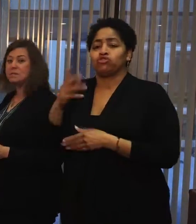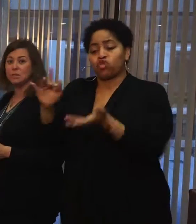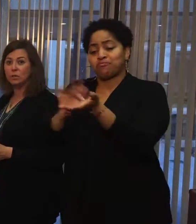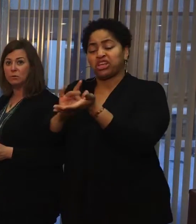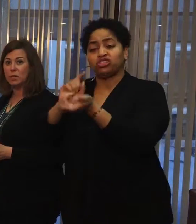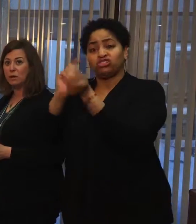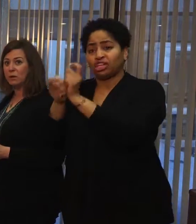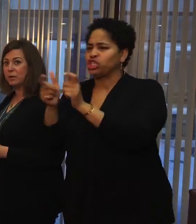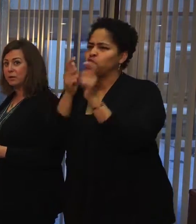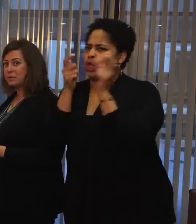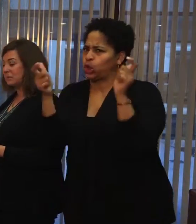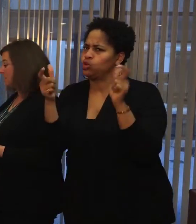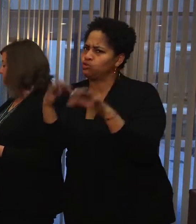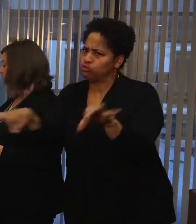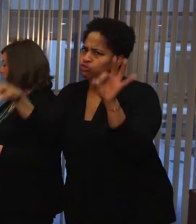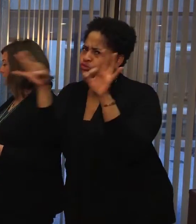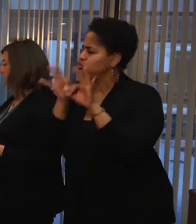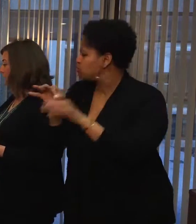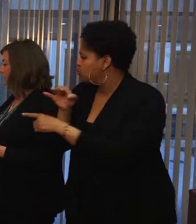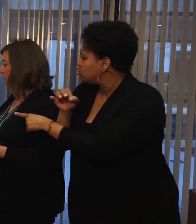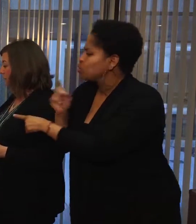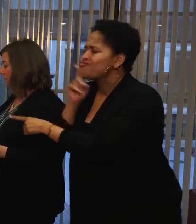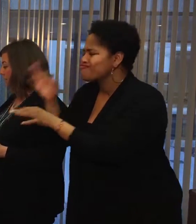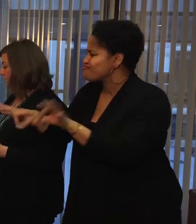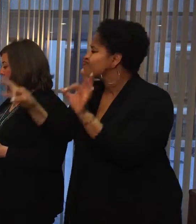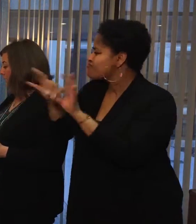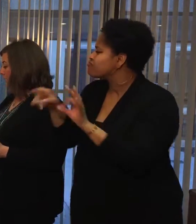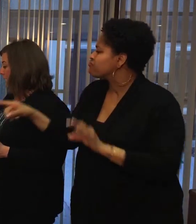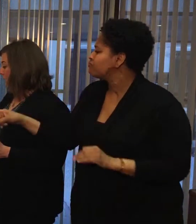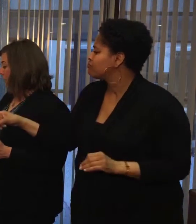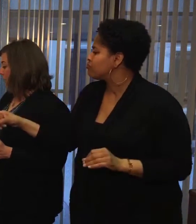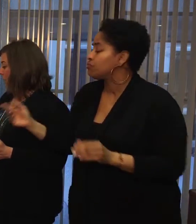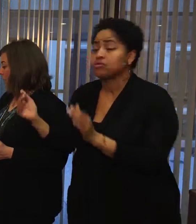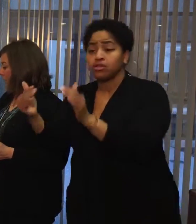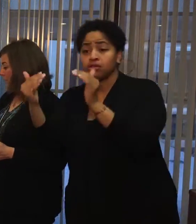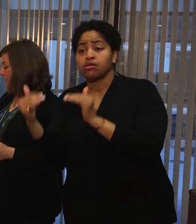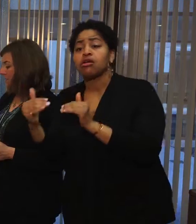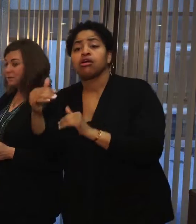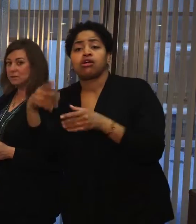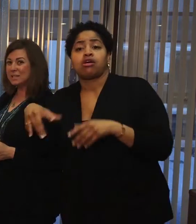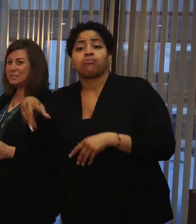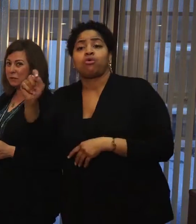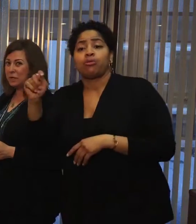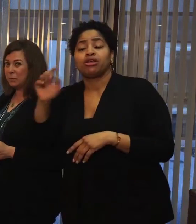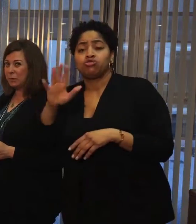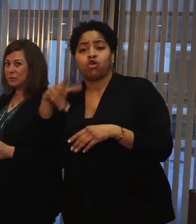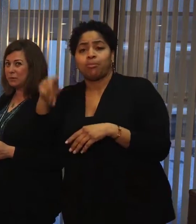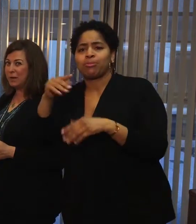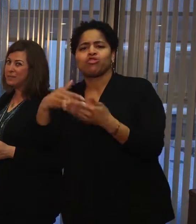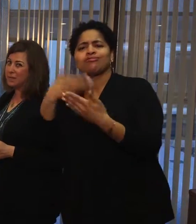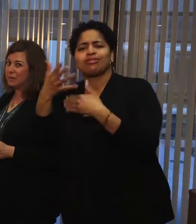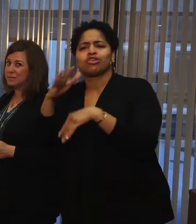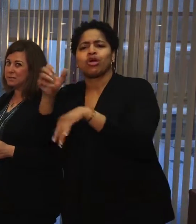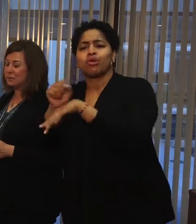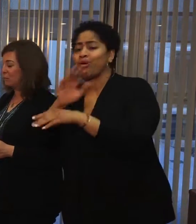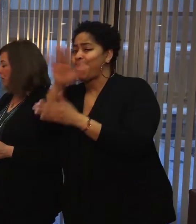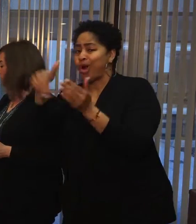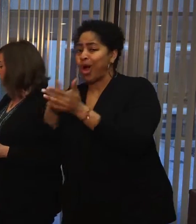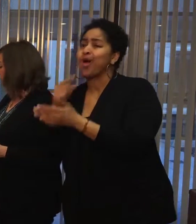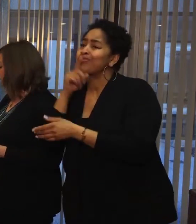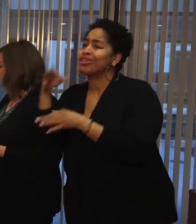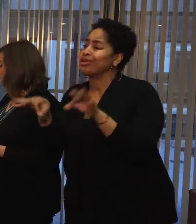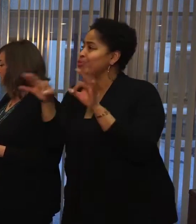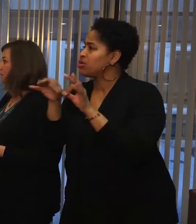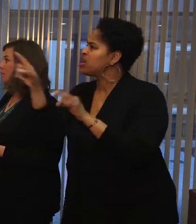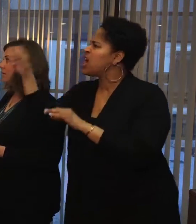changes. This is huge. I know that this is really, really important. Appointments, That's really important too. Actually, all these things are